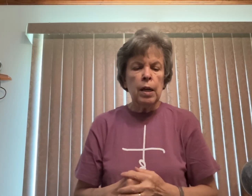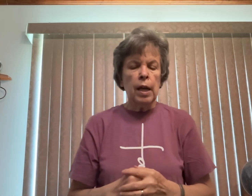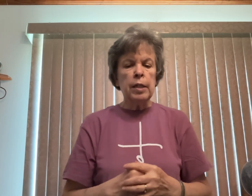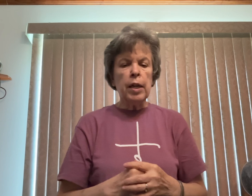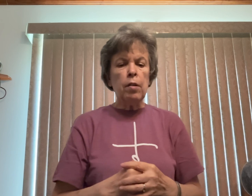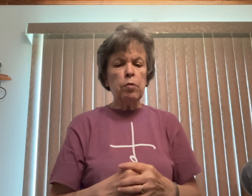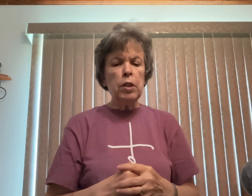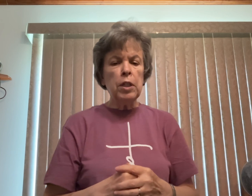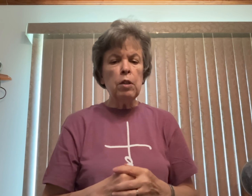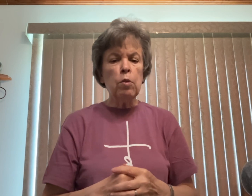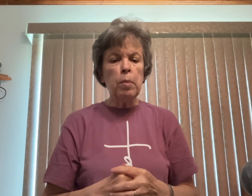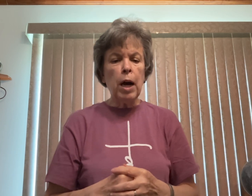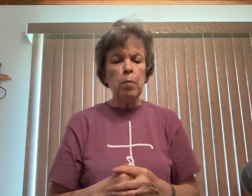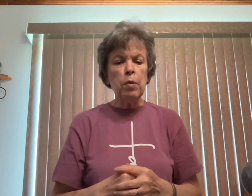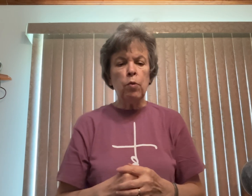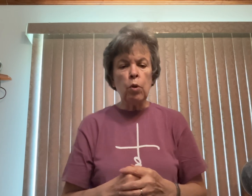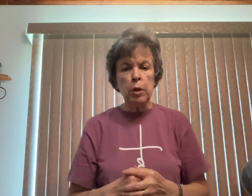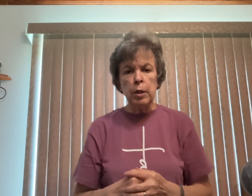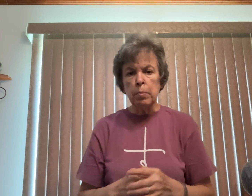And every knee will bow before him,